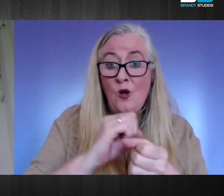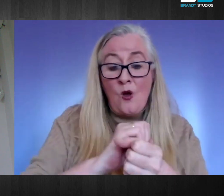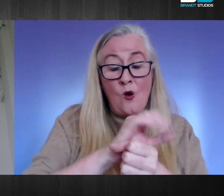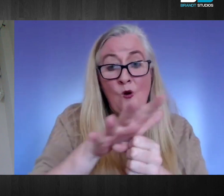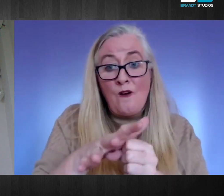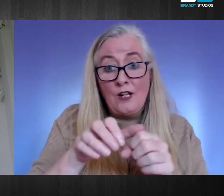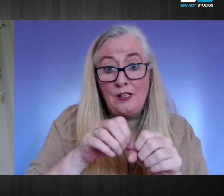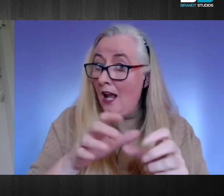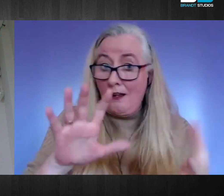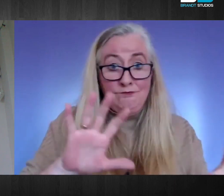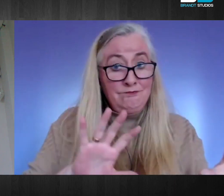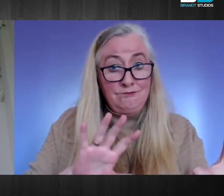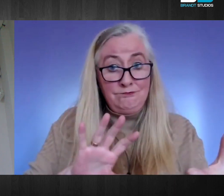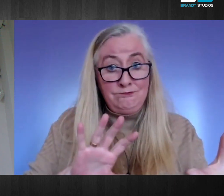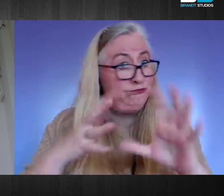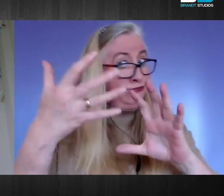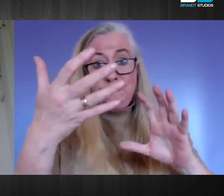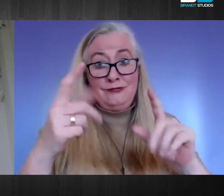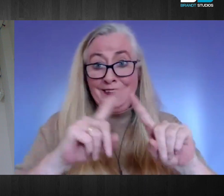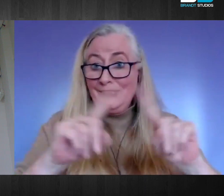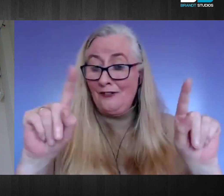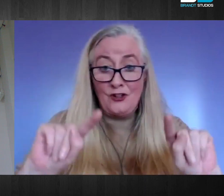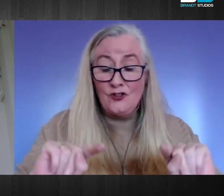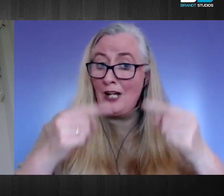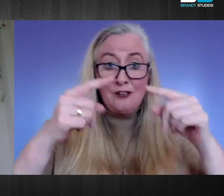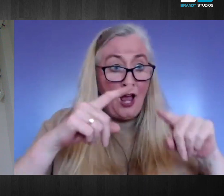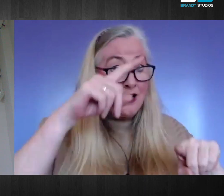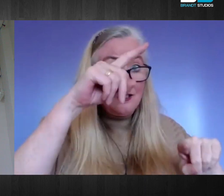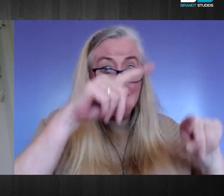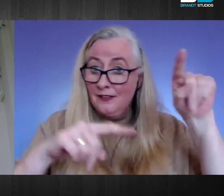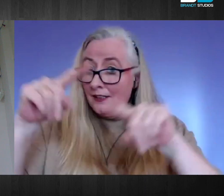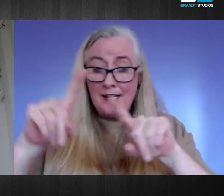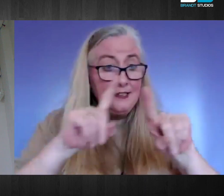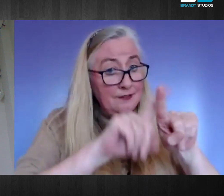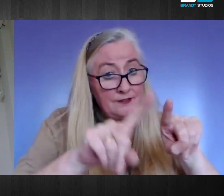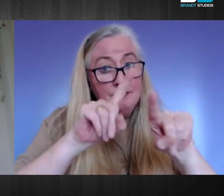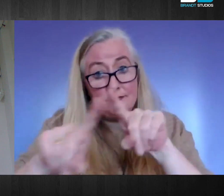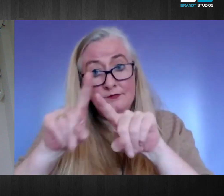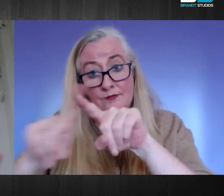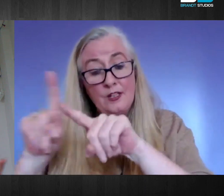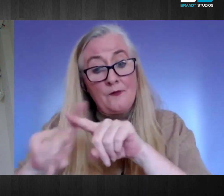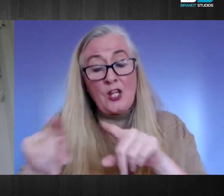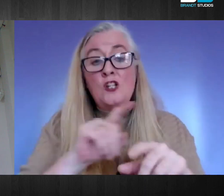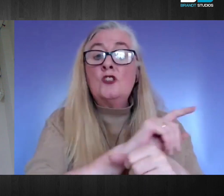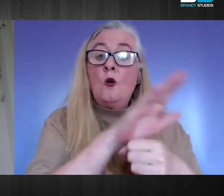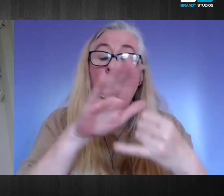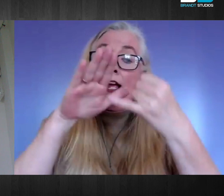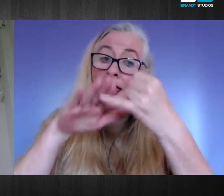so many challenges at us. They are so varied. And lastly, I'd say that,